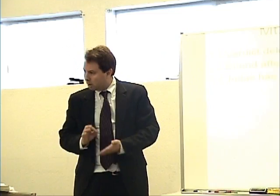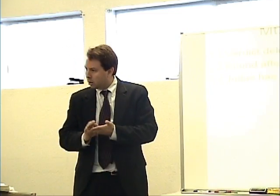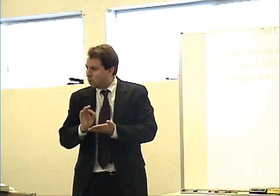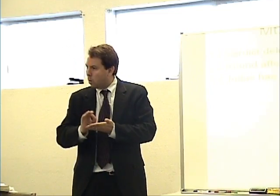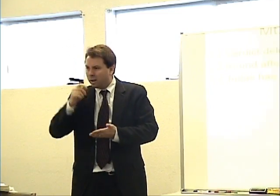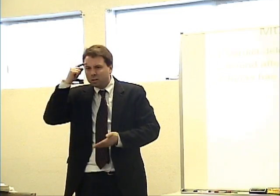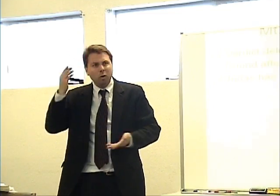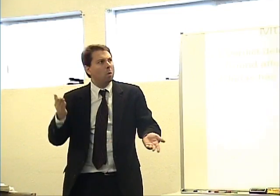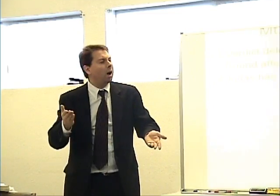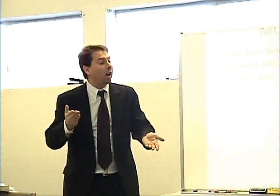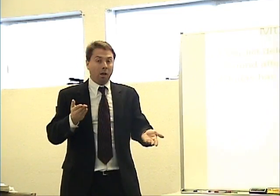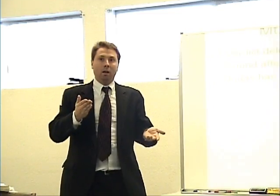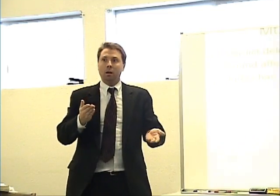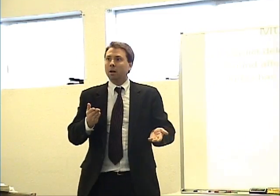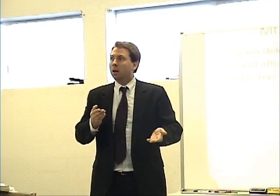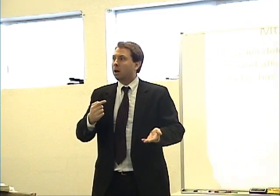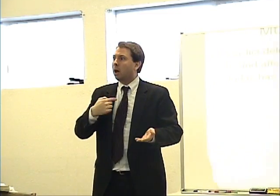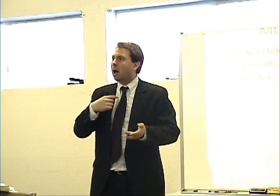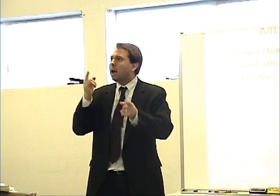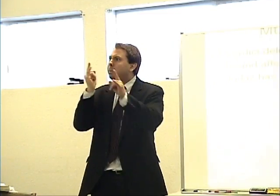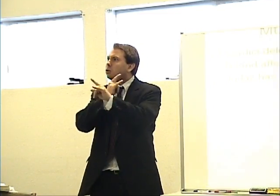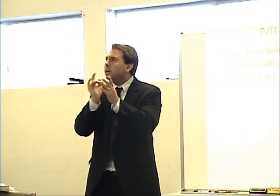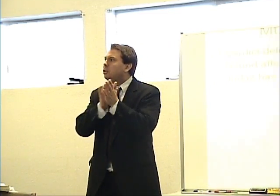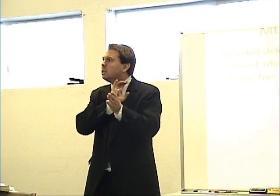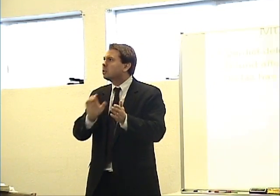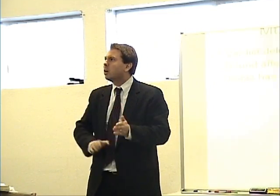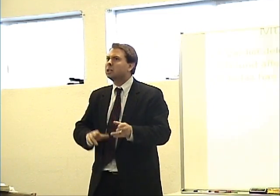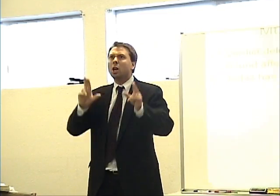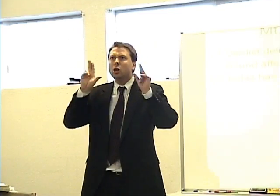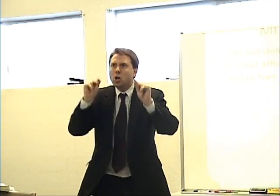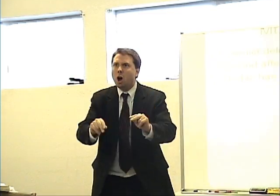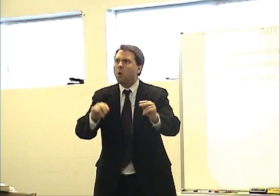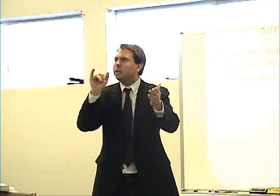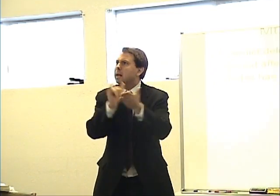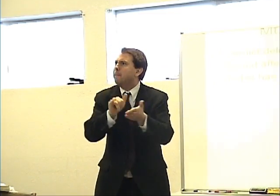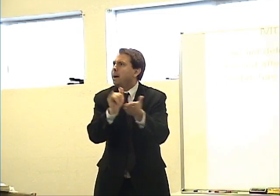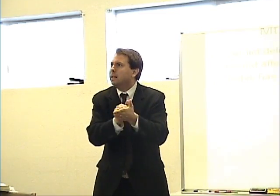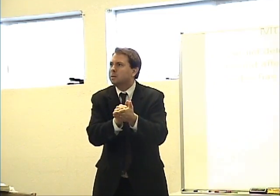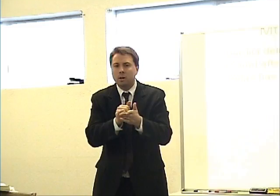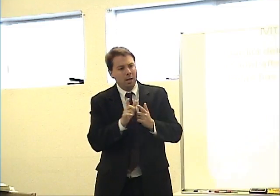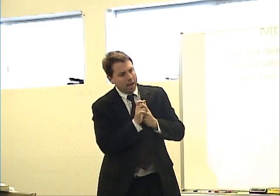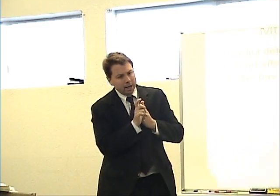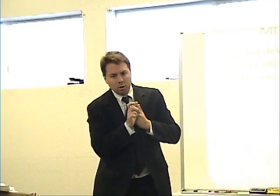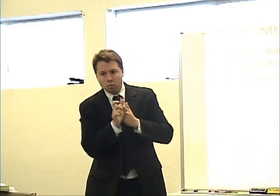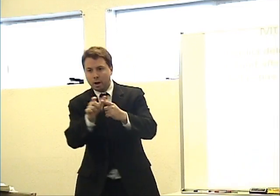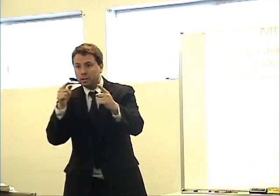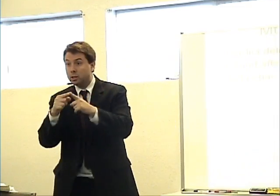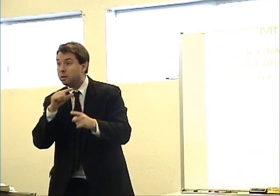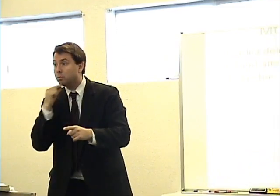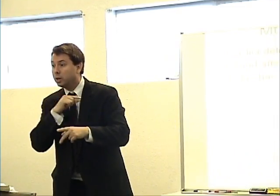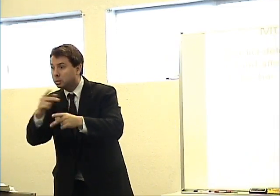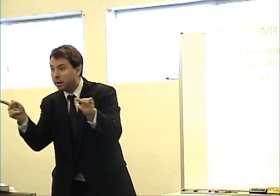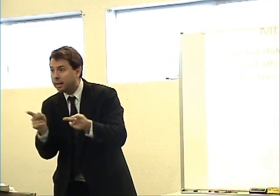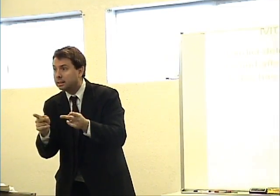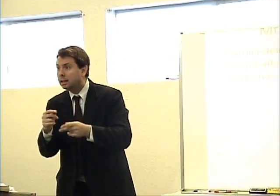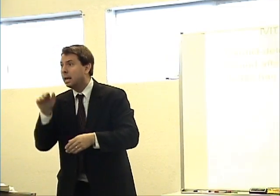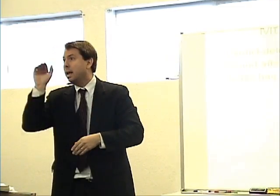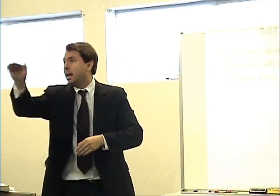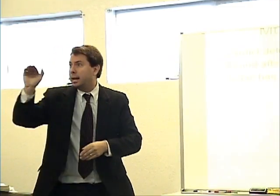The coins for what? I betrayed Jesus Christ. No, it's not possible. And he runs to the priest's place and he